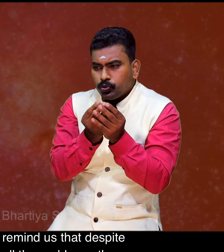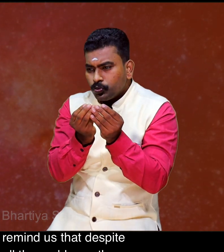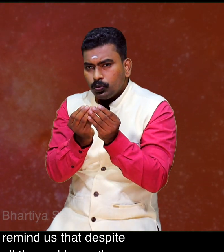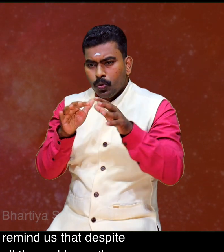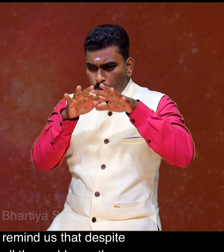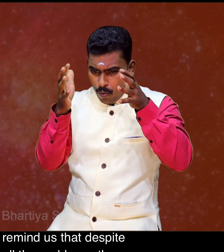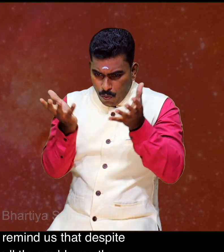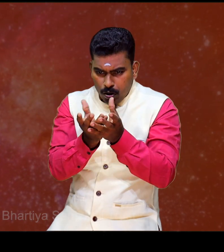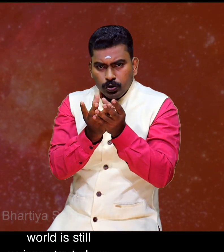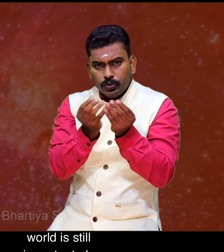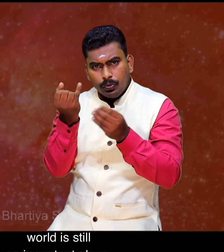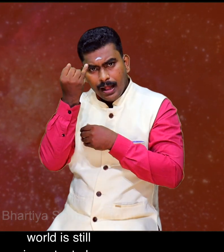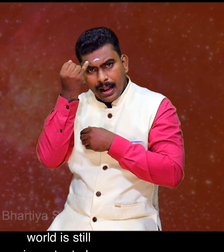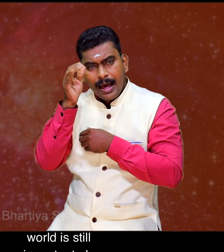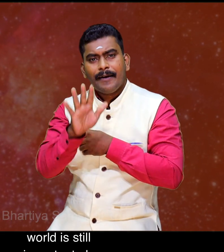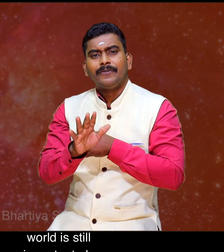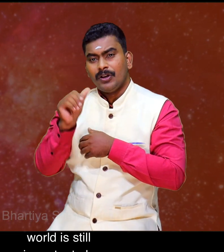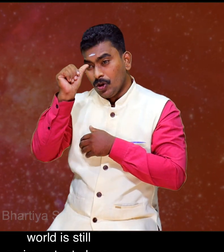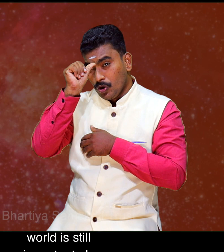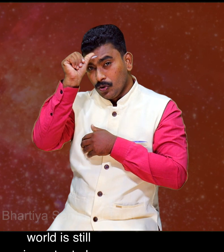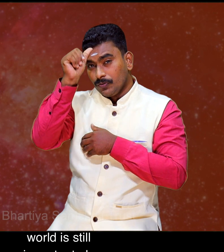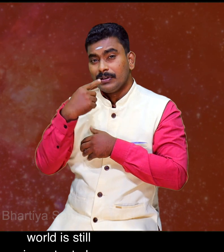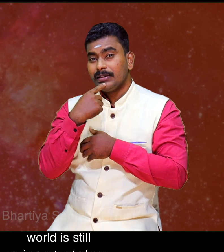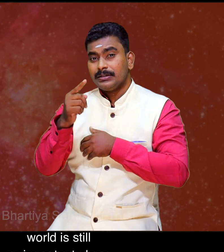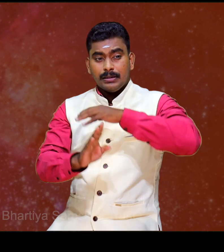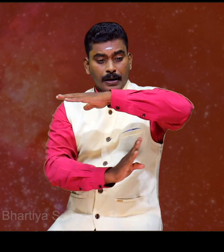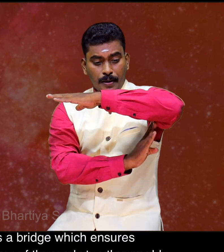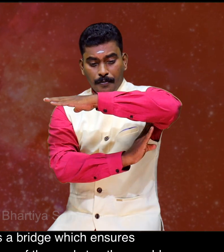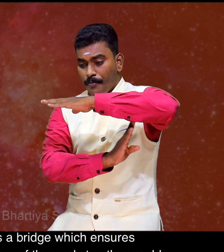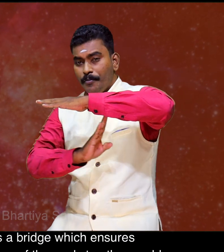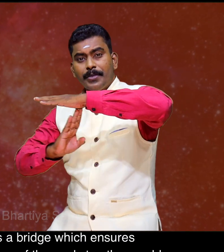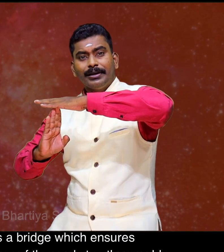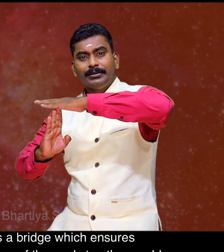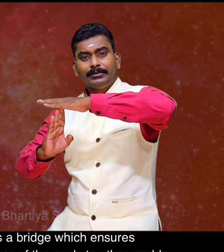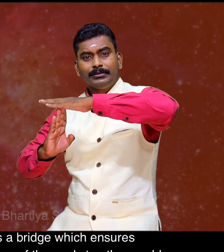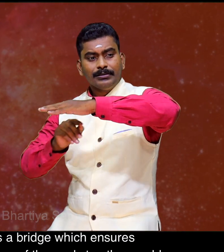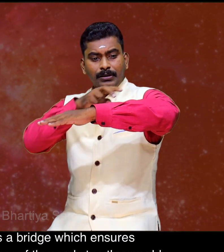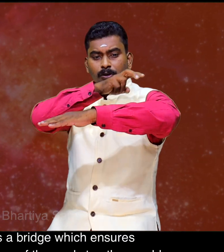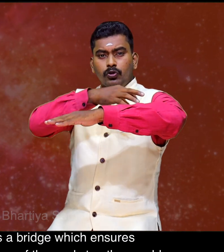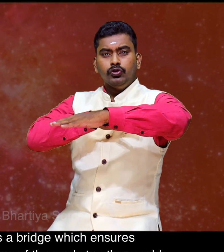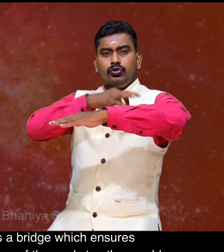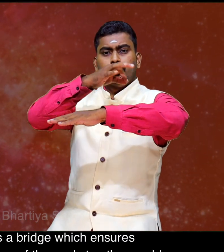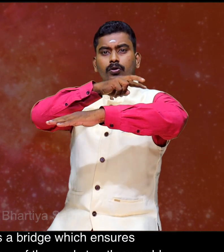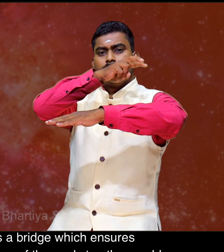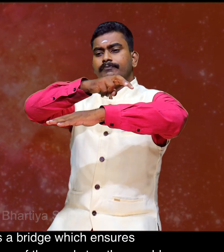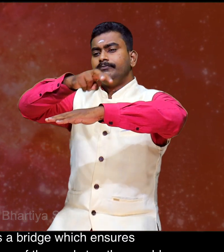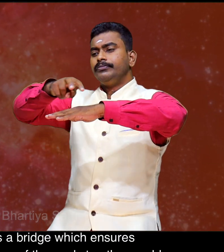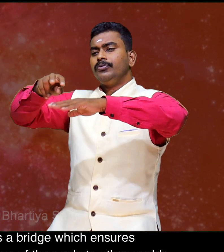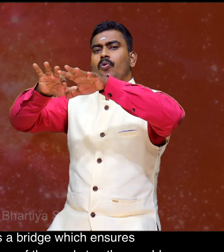the problems, the world is still an important place. It is a bridge which ensures the passage of souls to